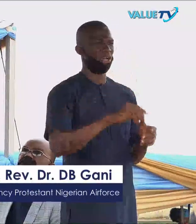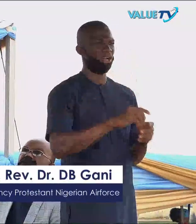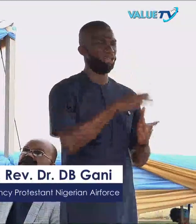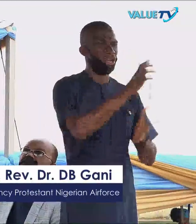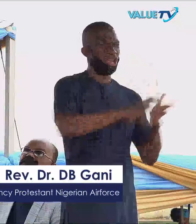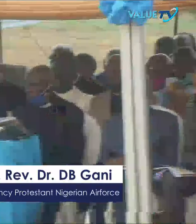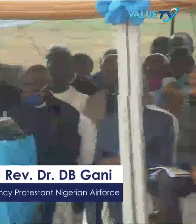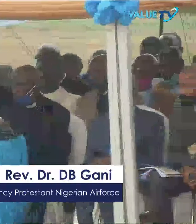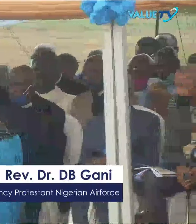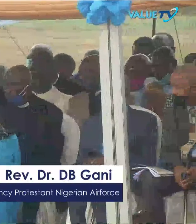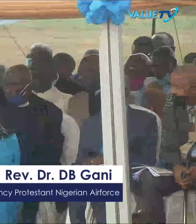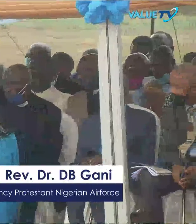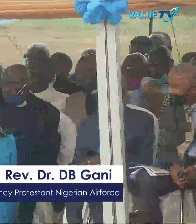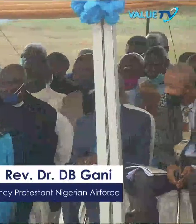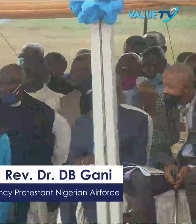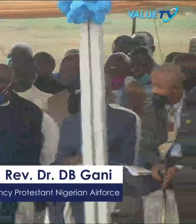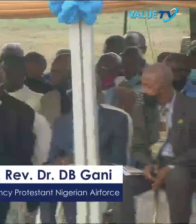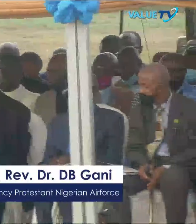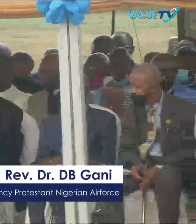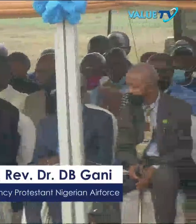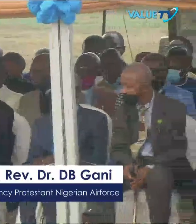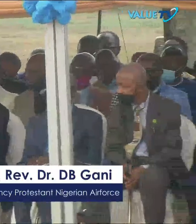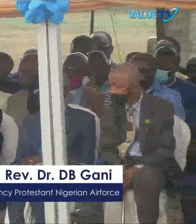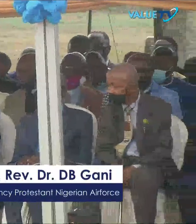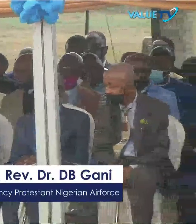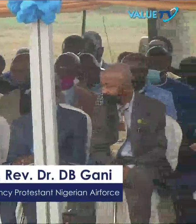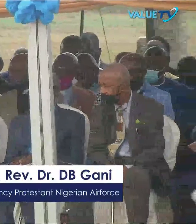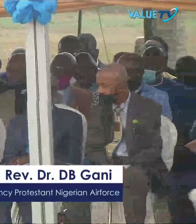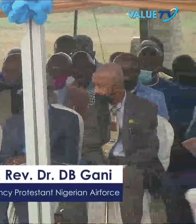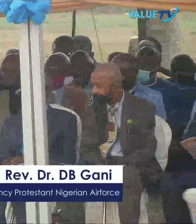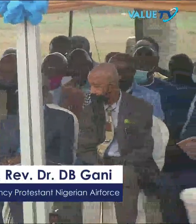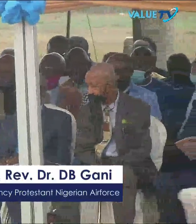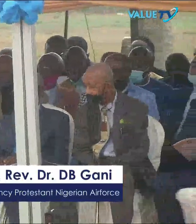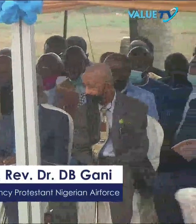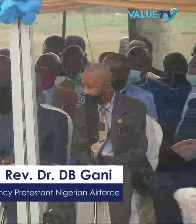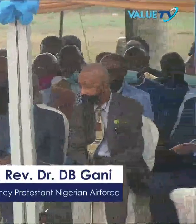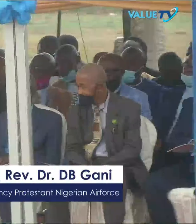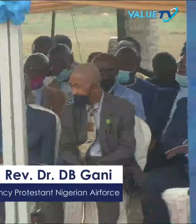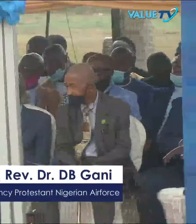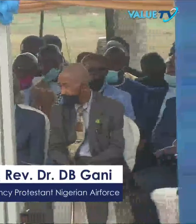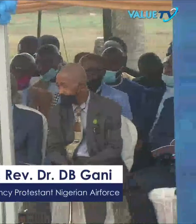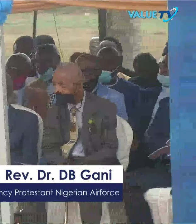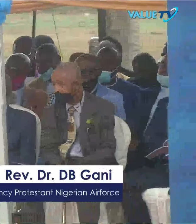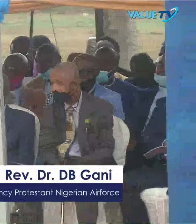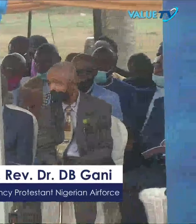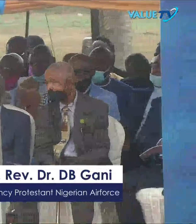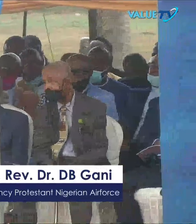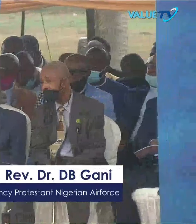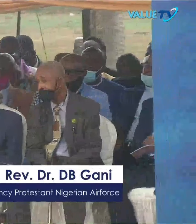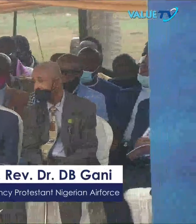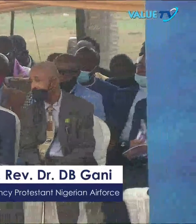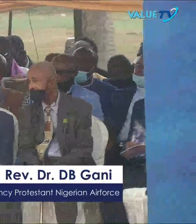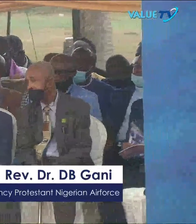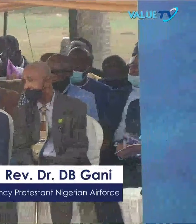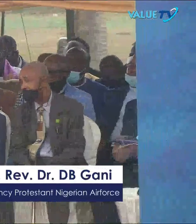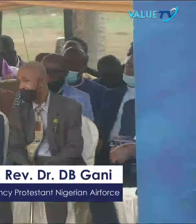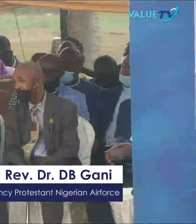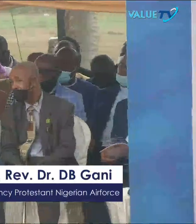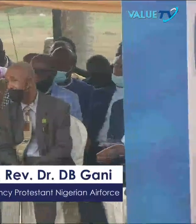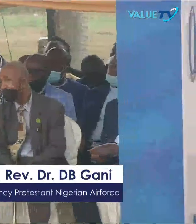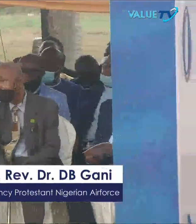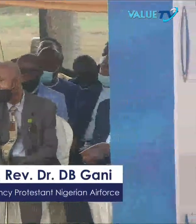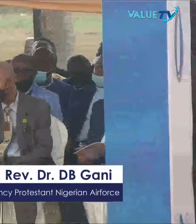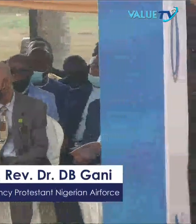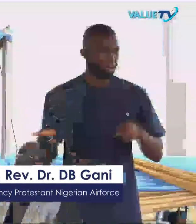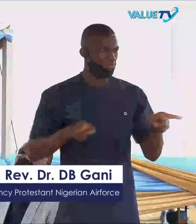says, "I created you for my glory." That is the purpose for which God created you and I.